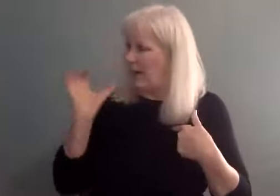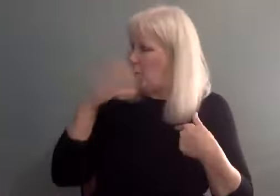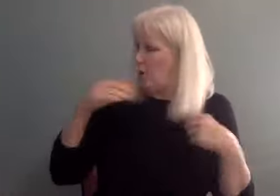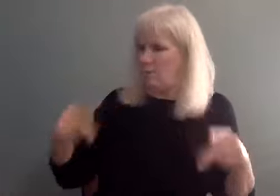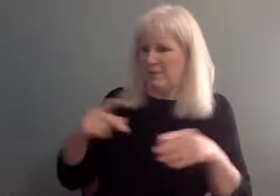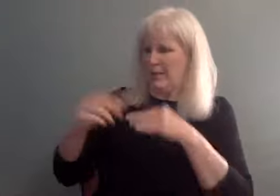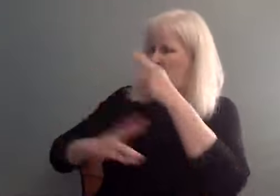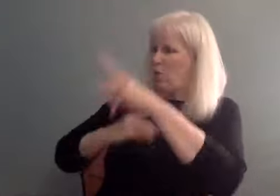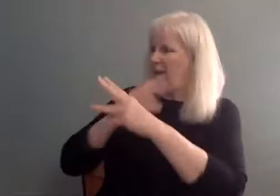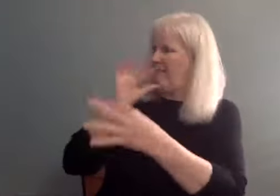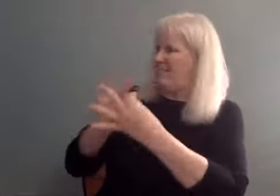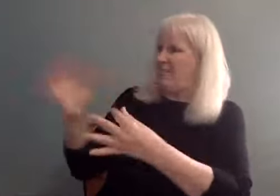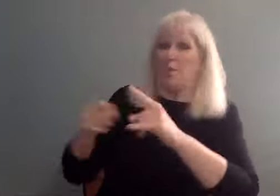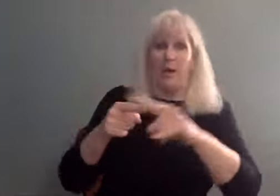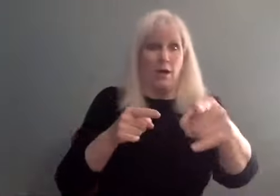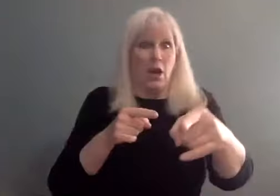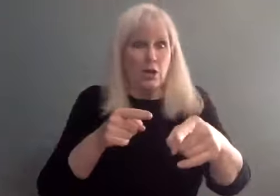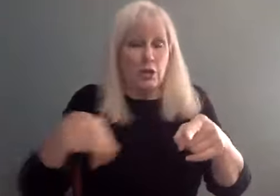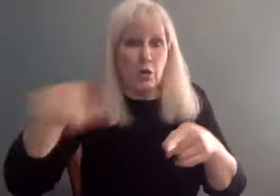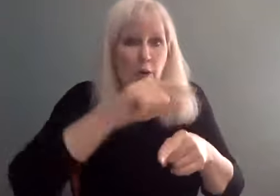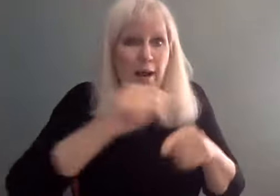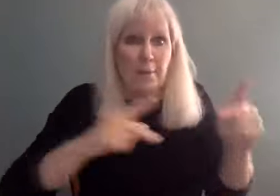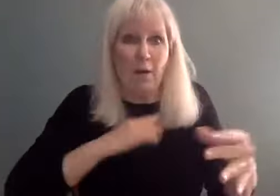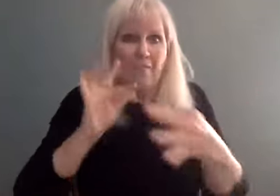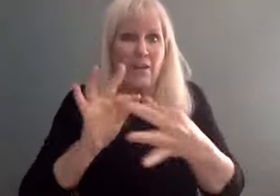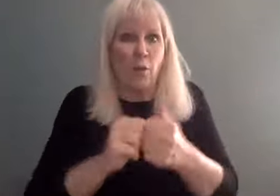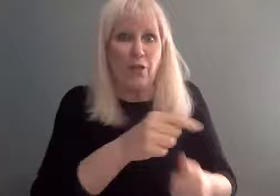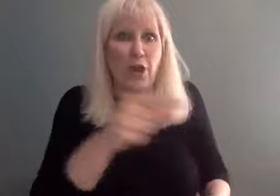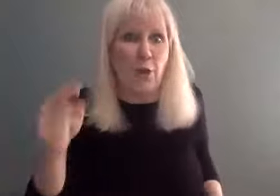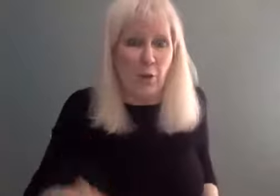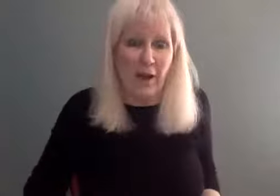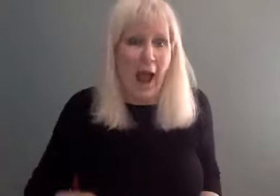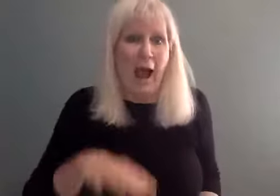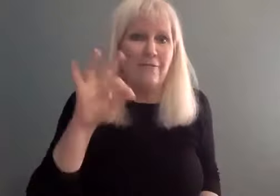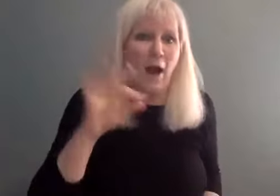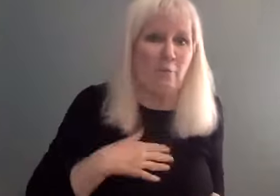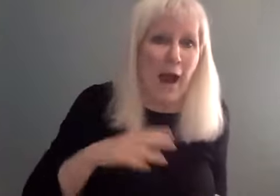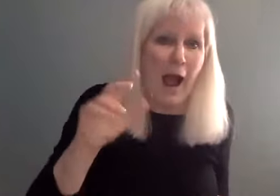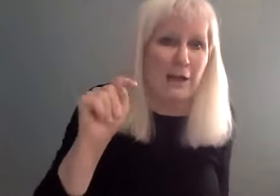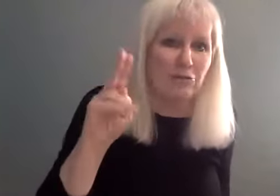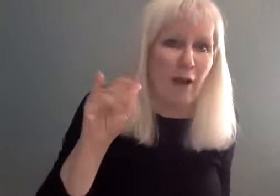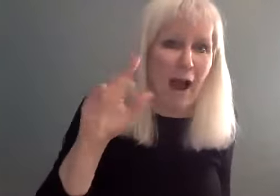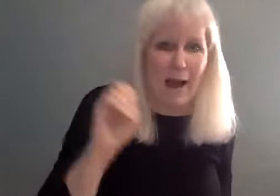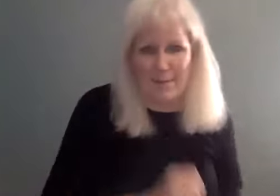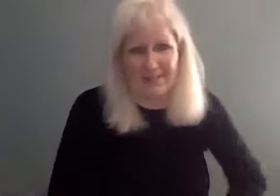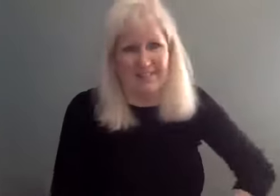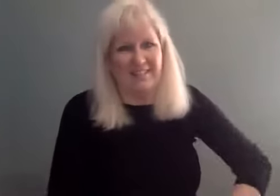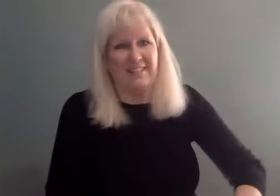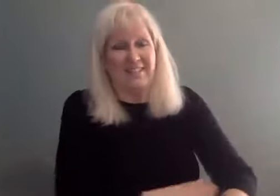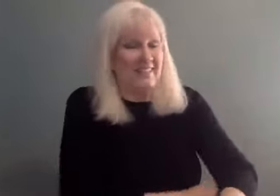my spaceship people. So anyway, I found my tribe and didn't even know it in a meeting of Alcoholics Anonymous. And Jennifer,